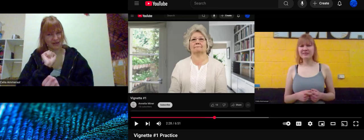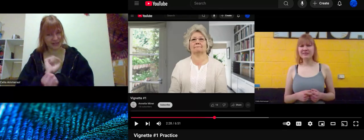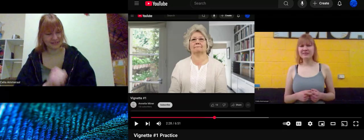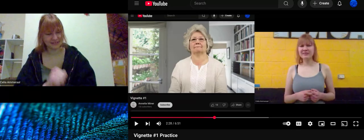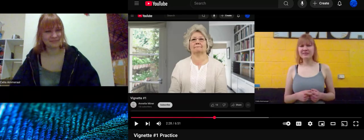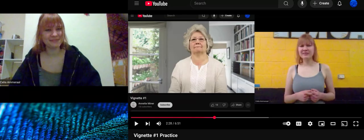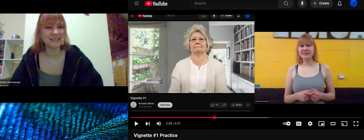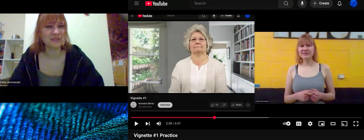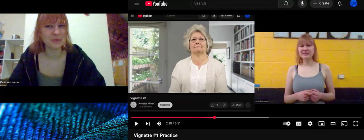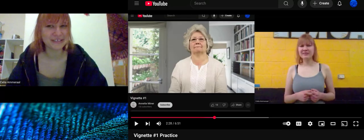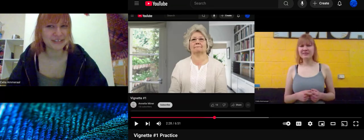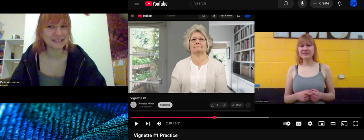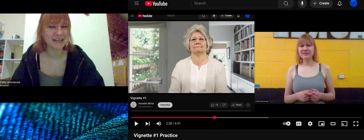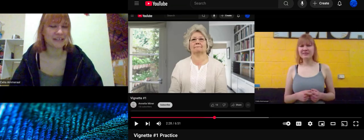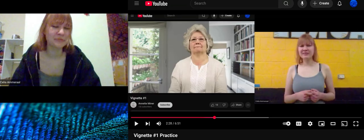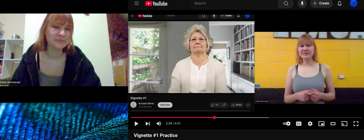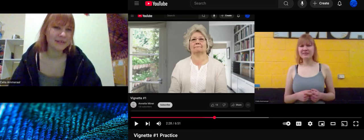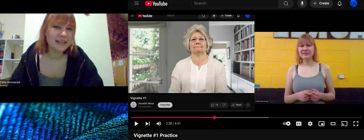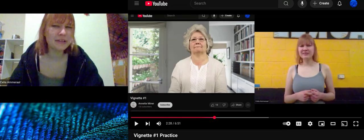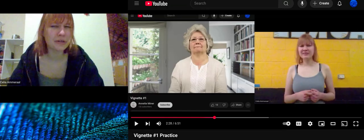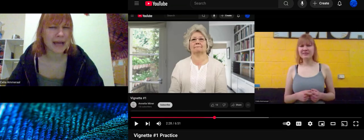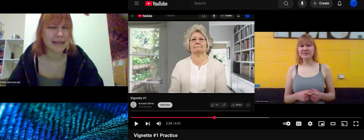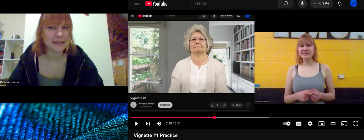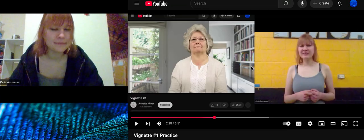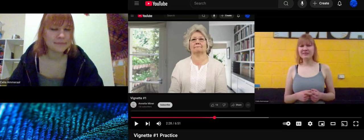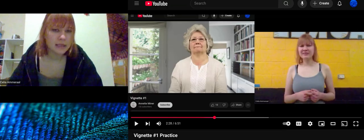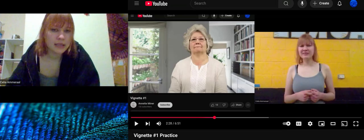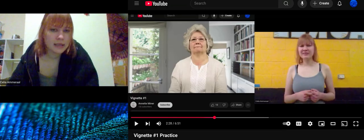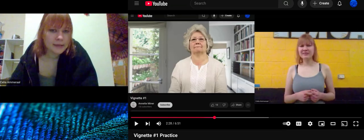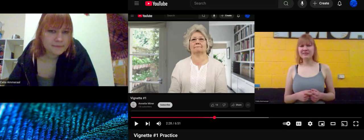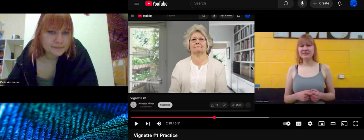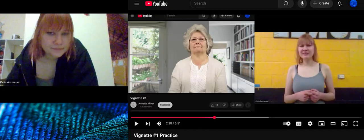Blood work is what I saw signed. A little laggy.